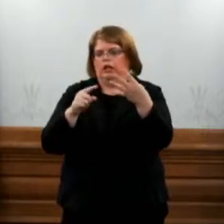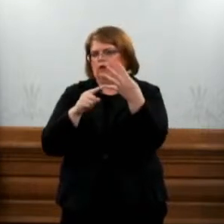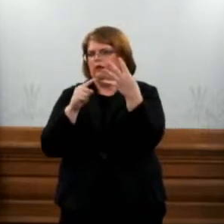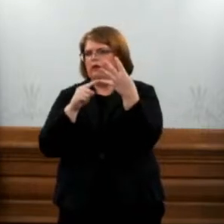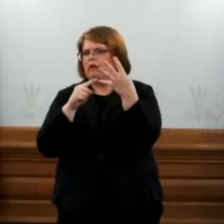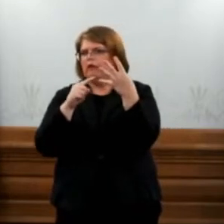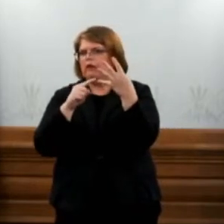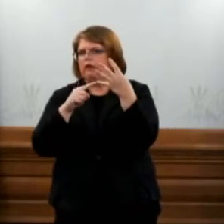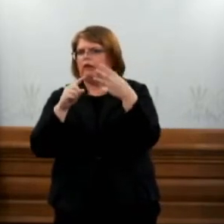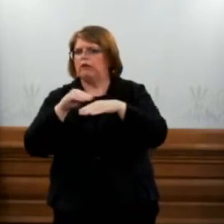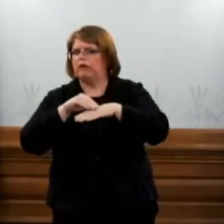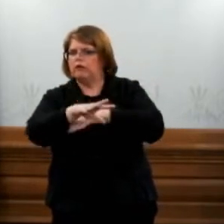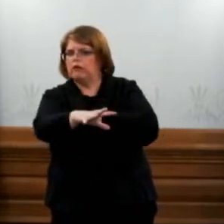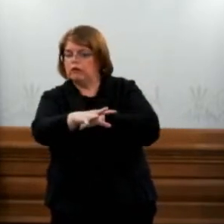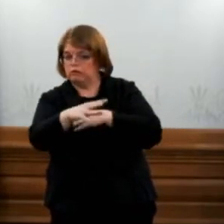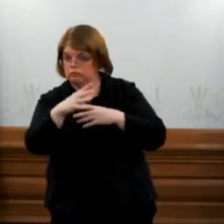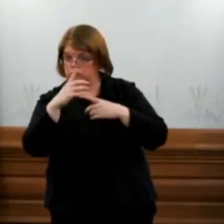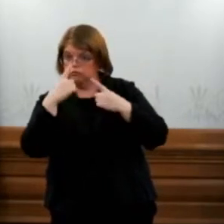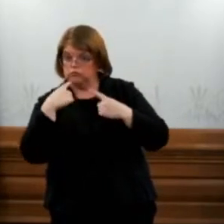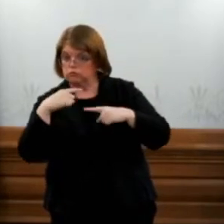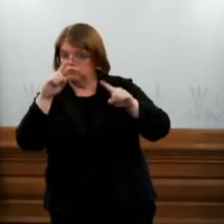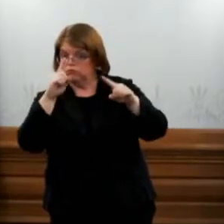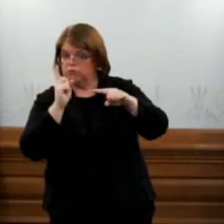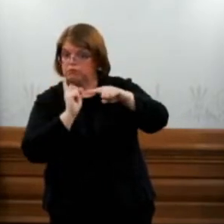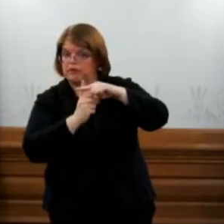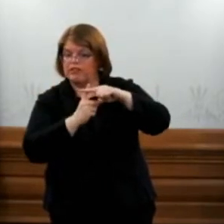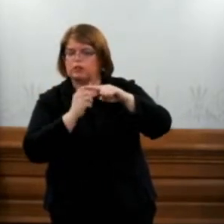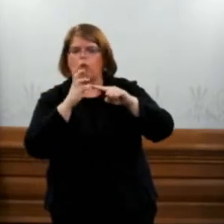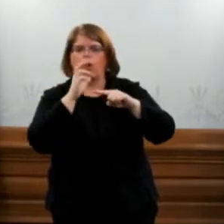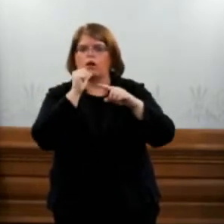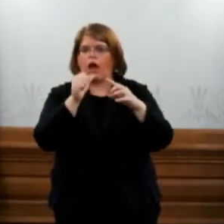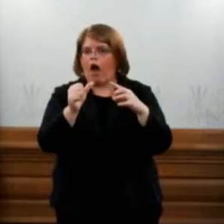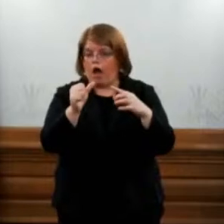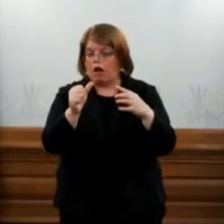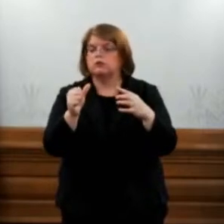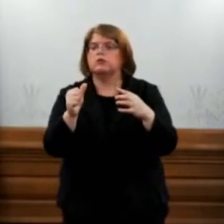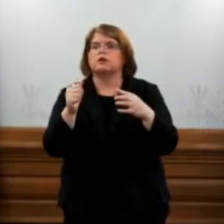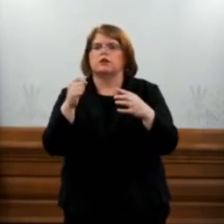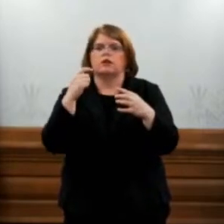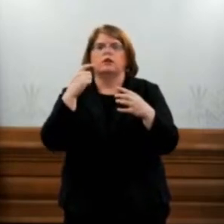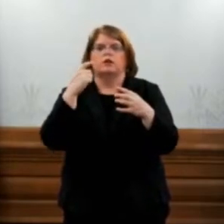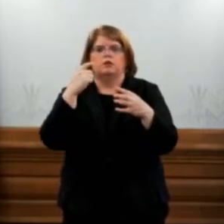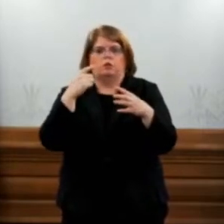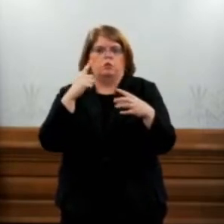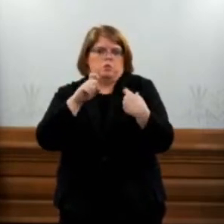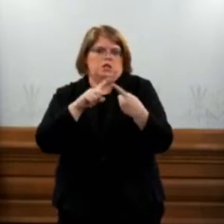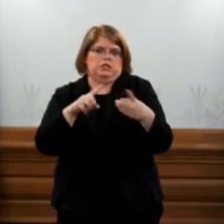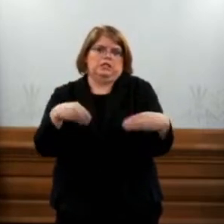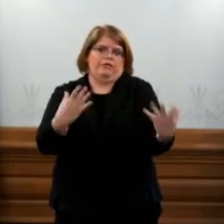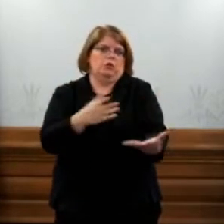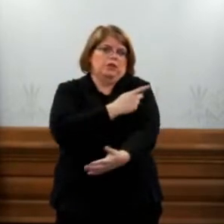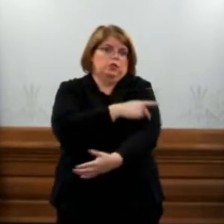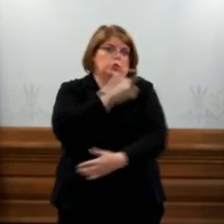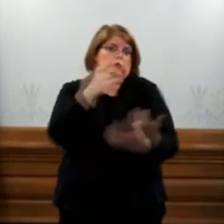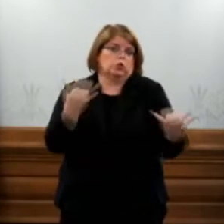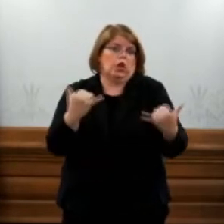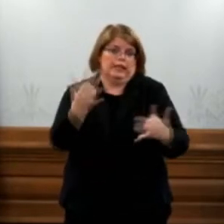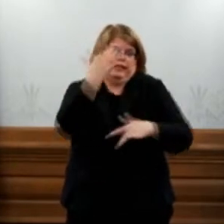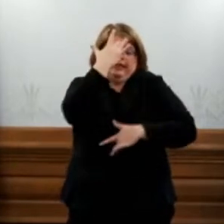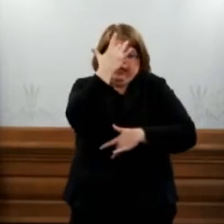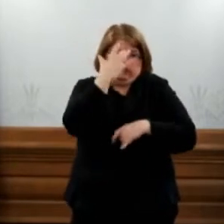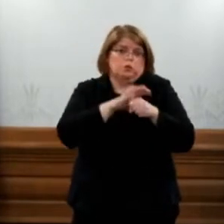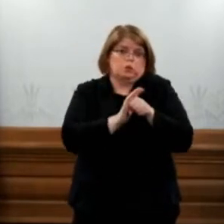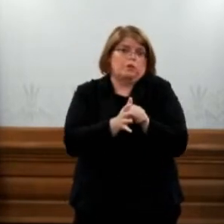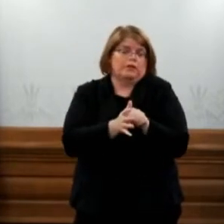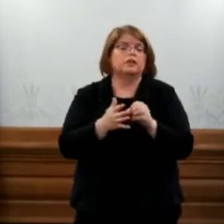to see what beneficial effects, if any, it has when given to COVID-19 patients. And again, I think a lot of it